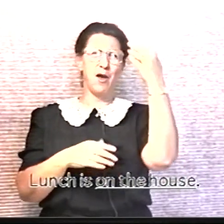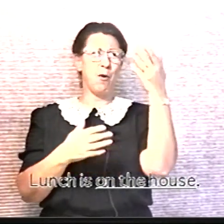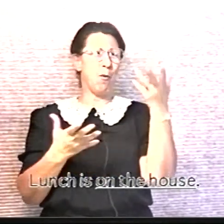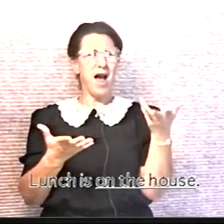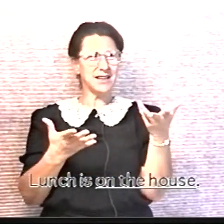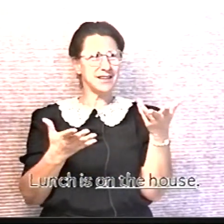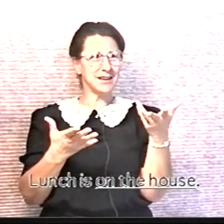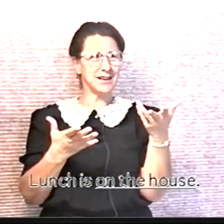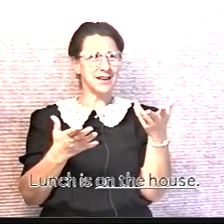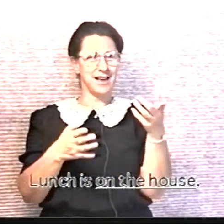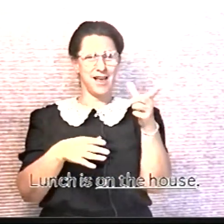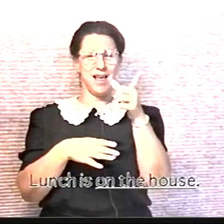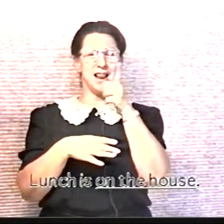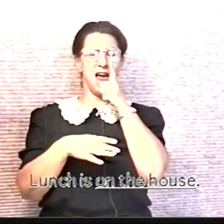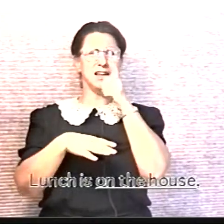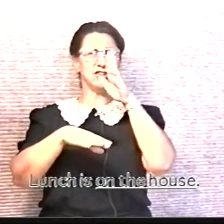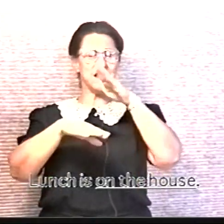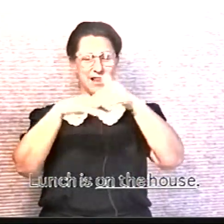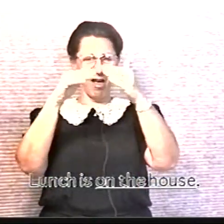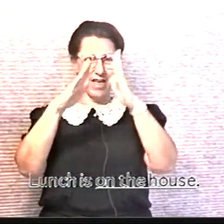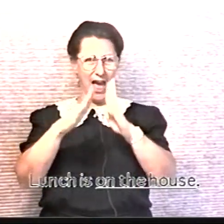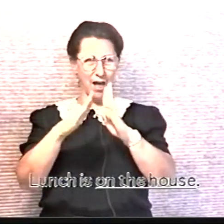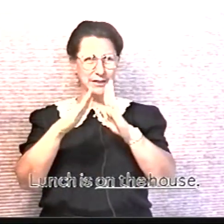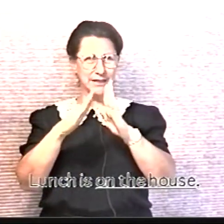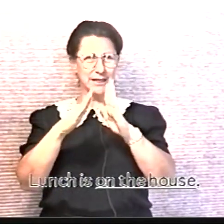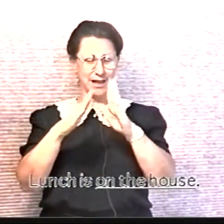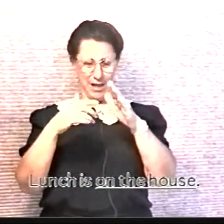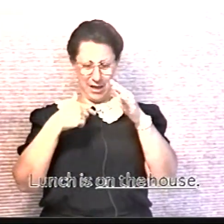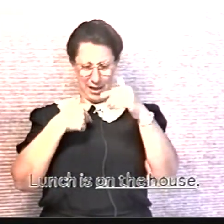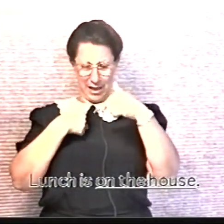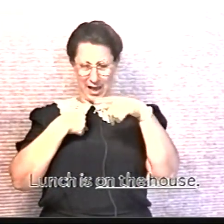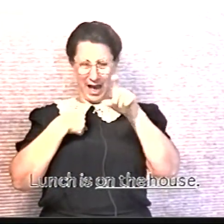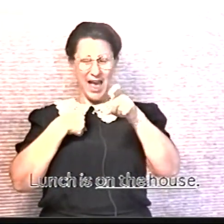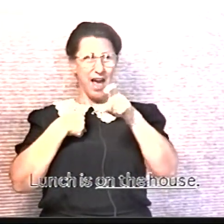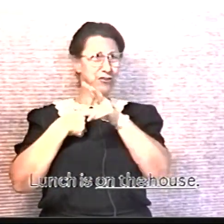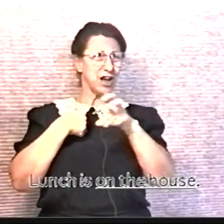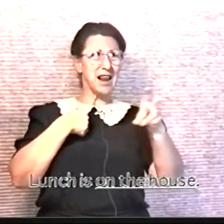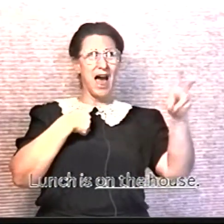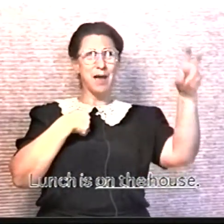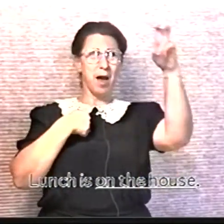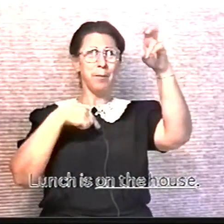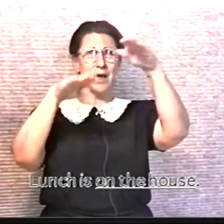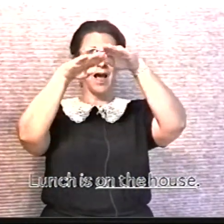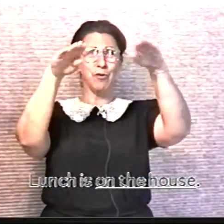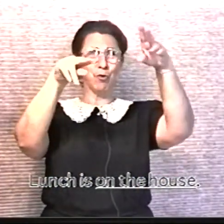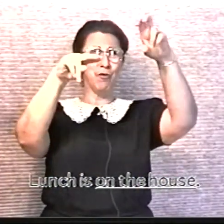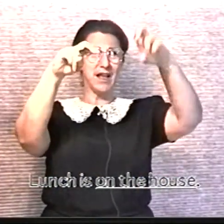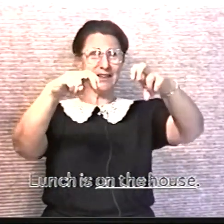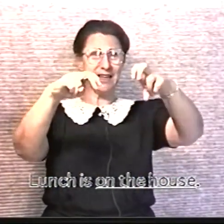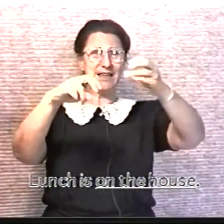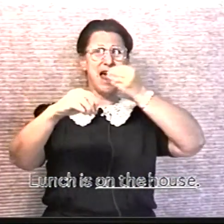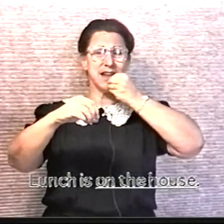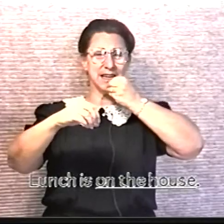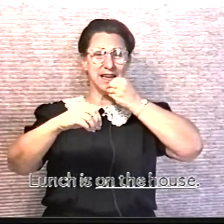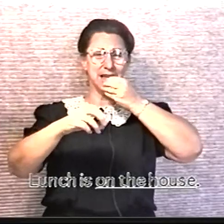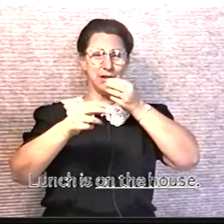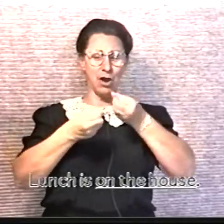what? Lunch is on the house? I have to climb up on the roof and sit down and eat? No